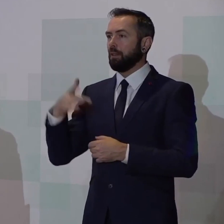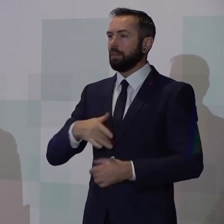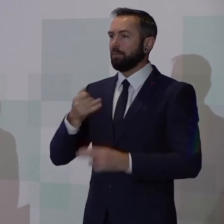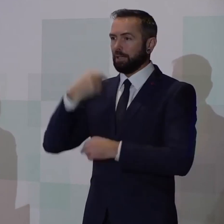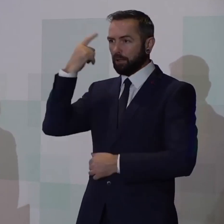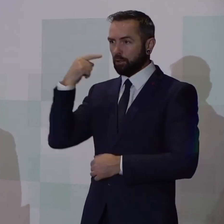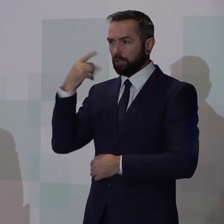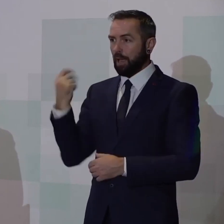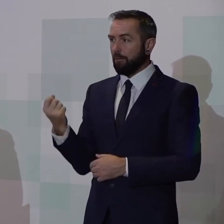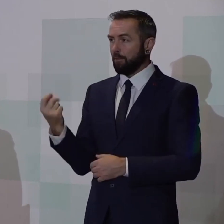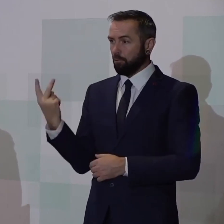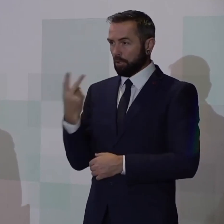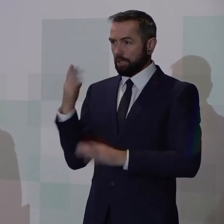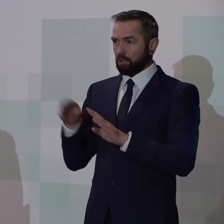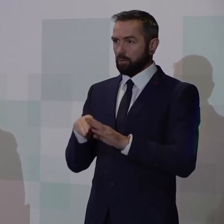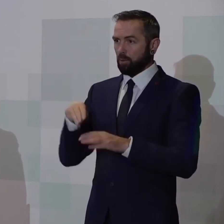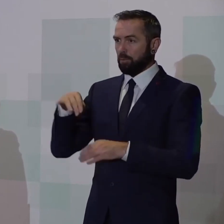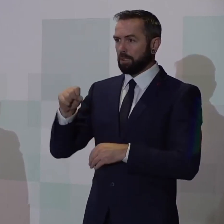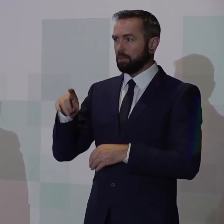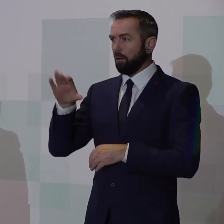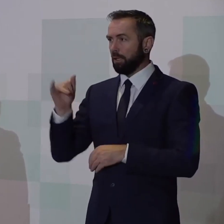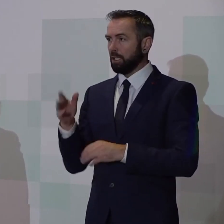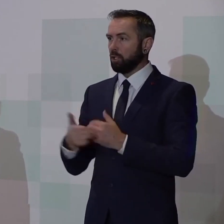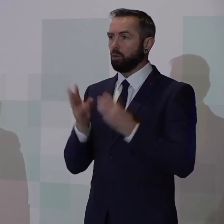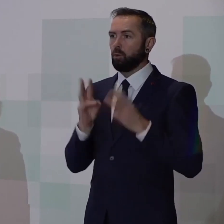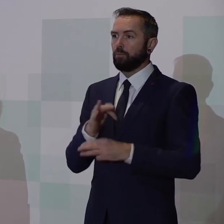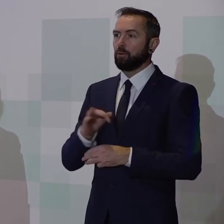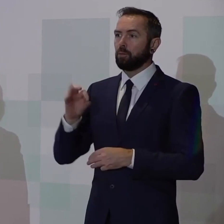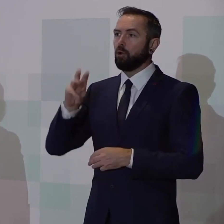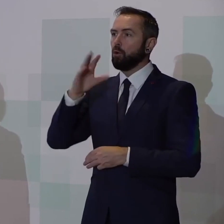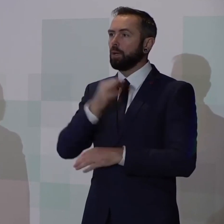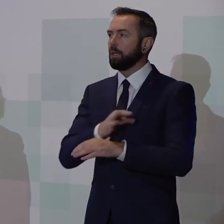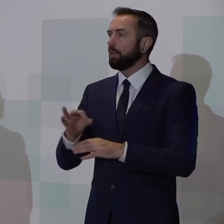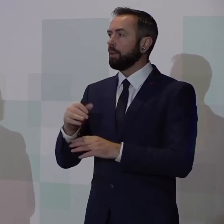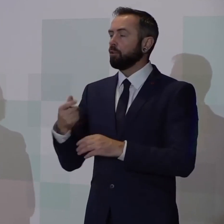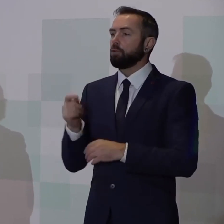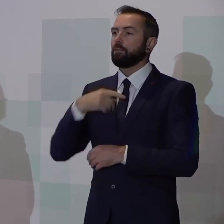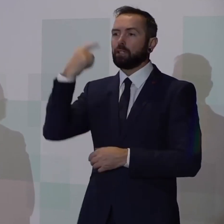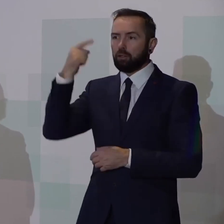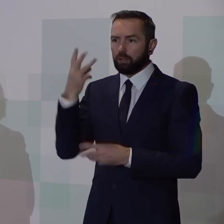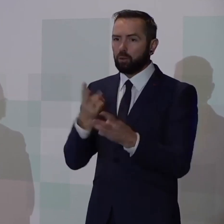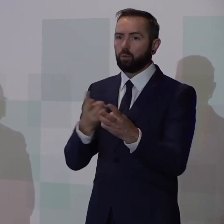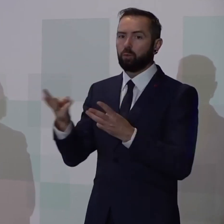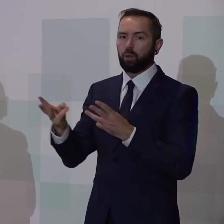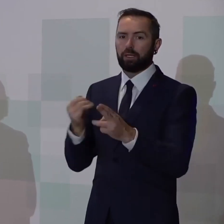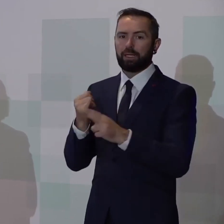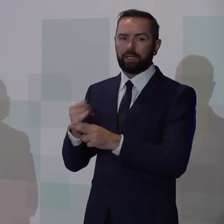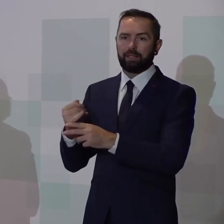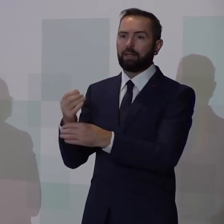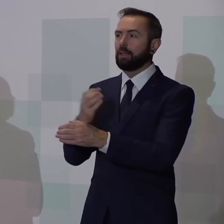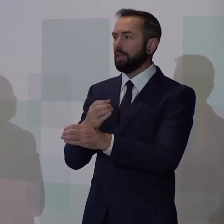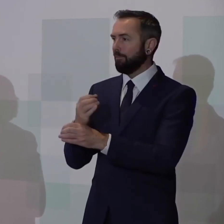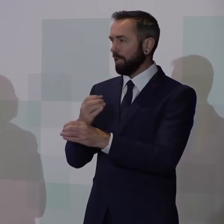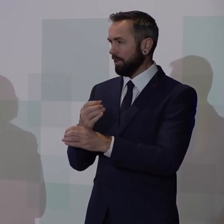Ms. Donnelly, who was a young woman from Galway who travelled to London, was working in his cafe,